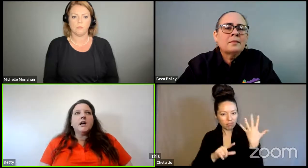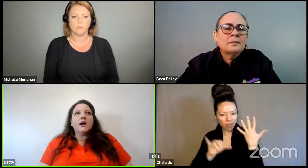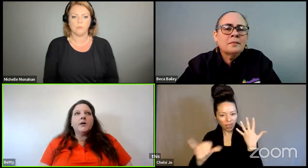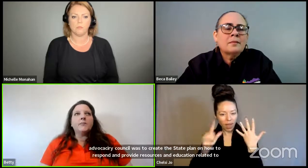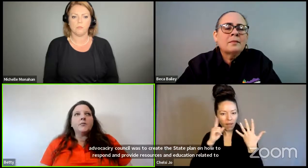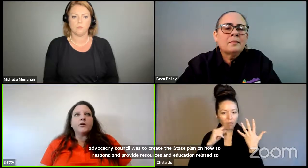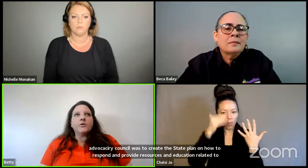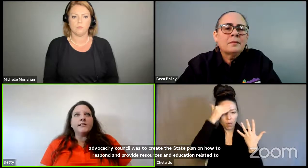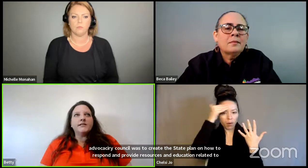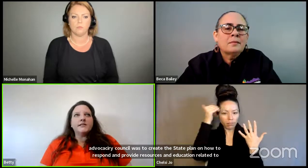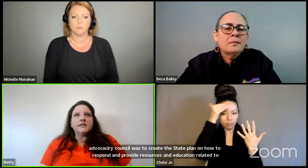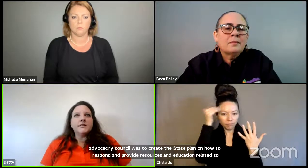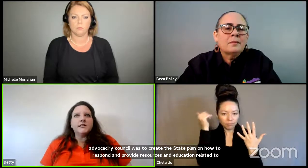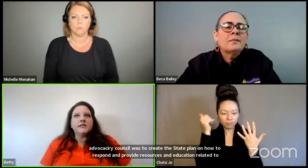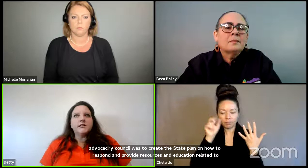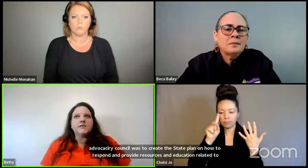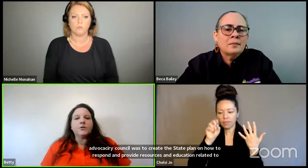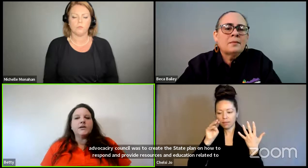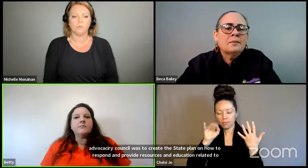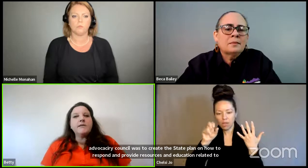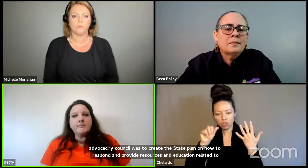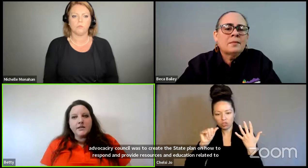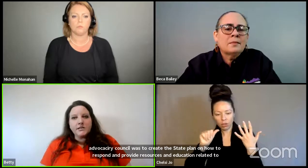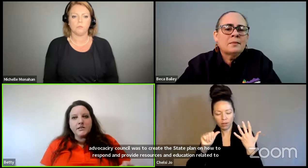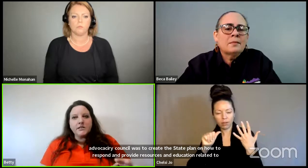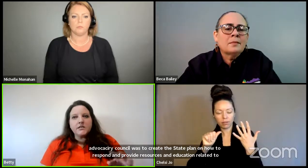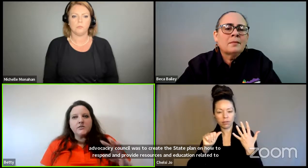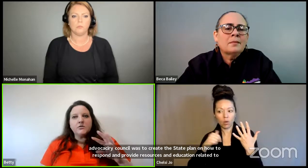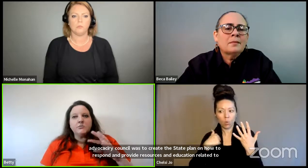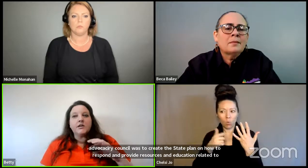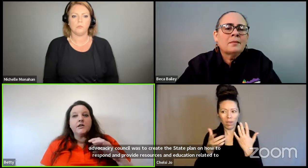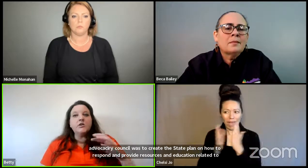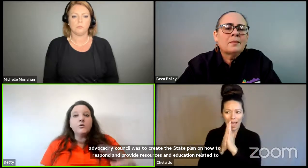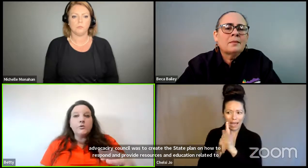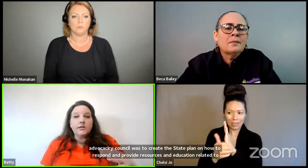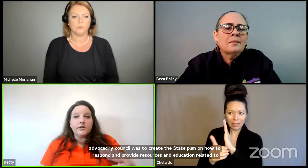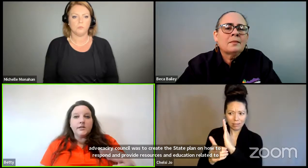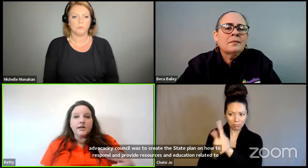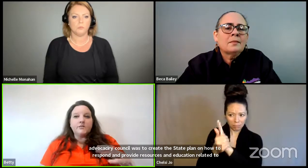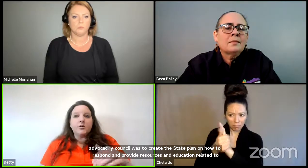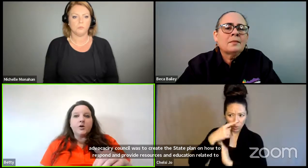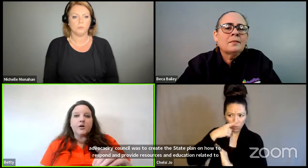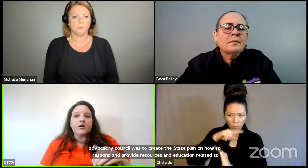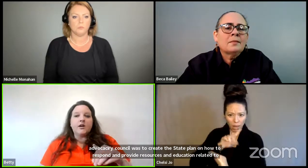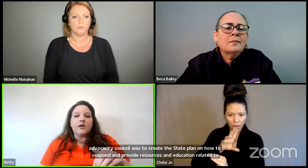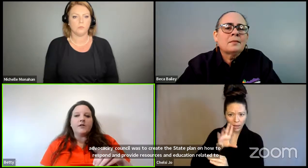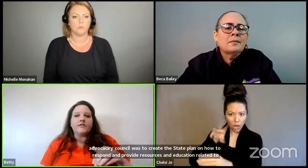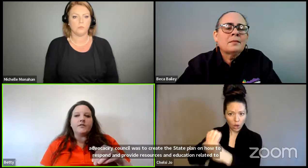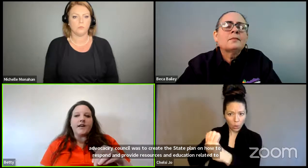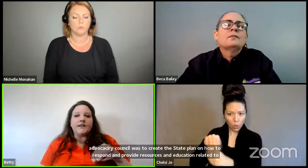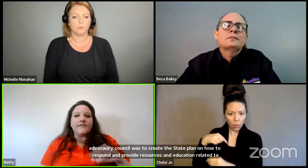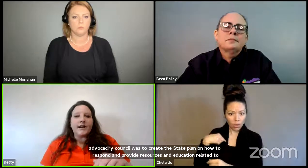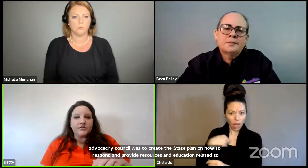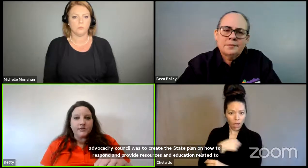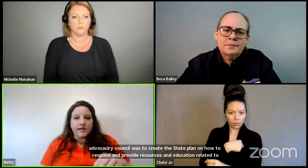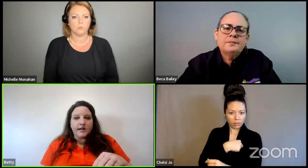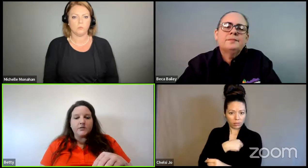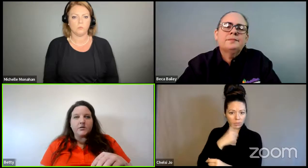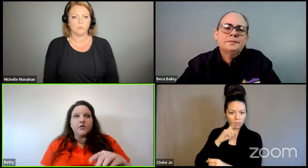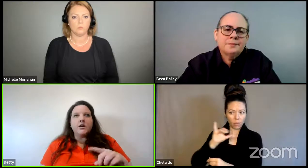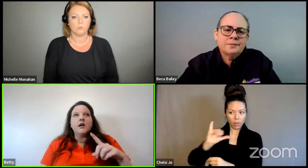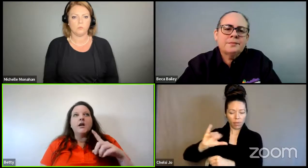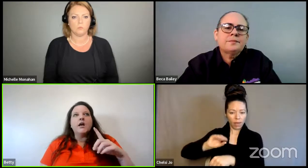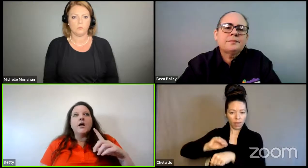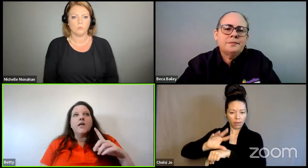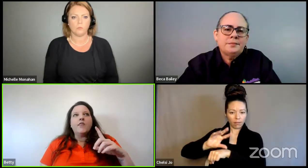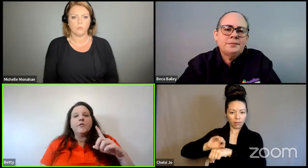We requested for an amendment to be included as part of that advisory